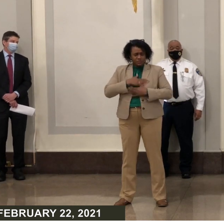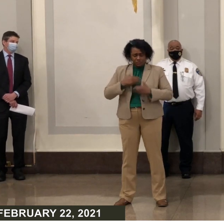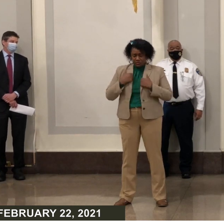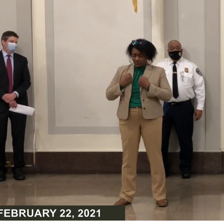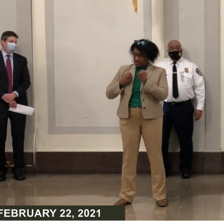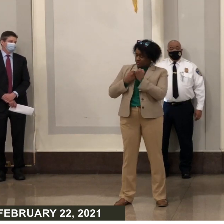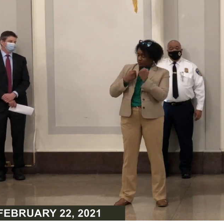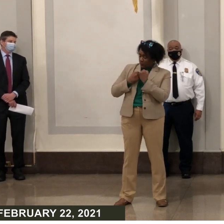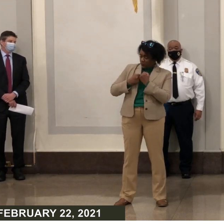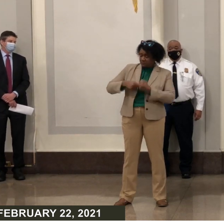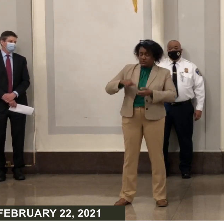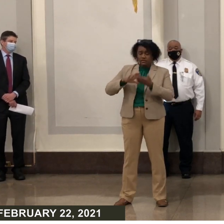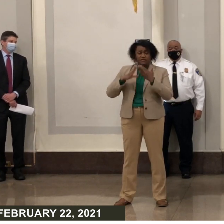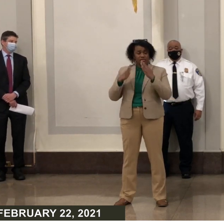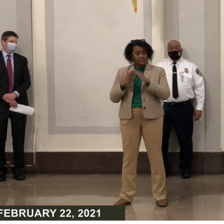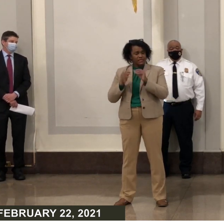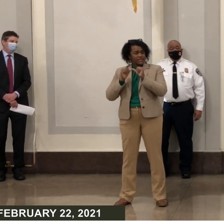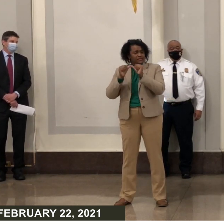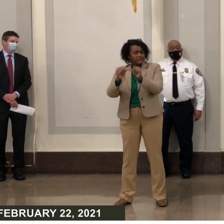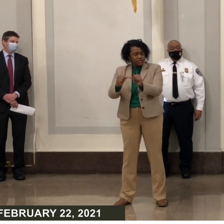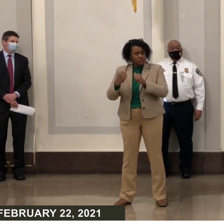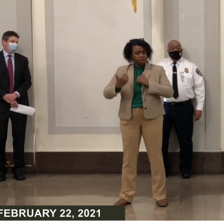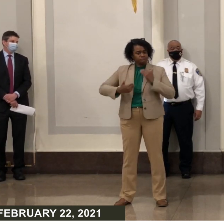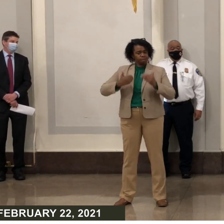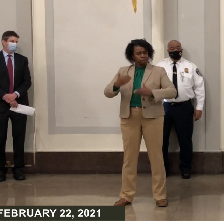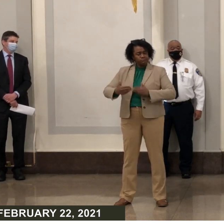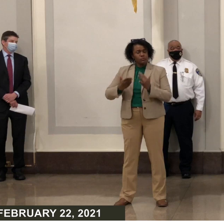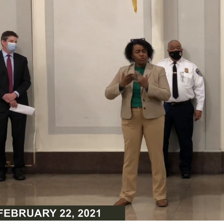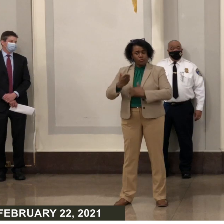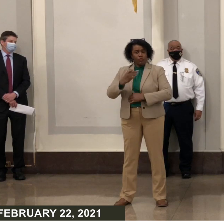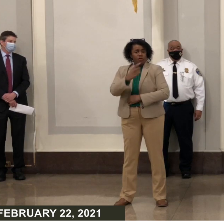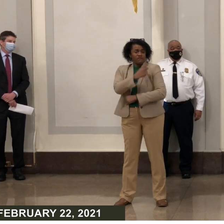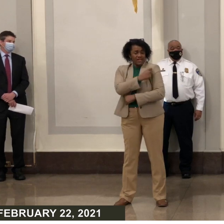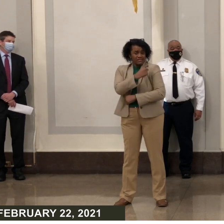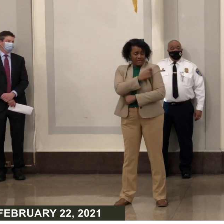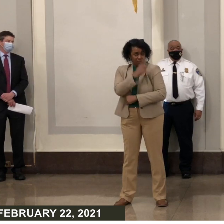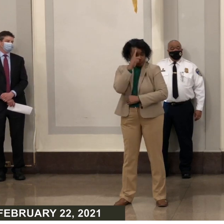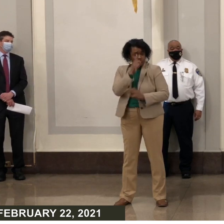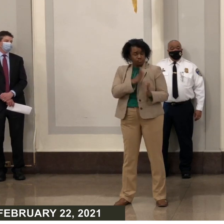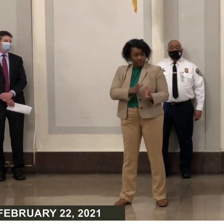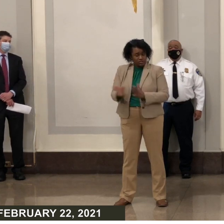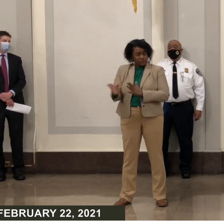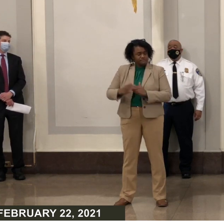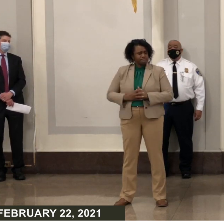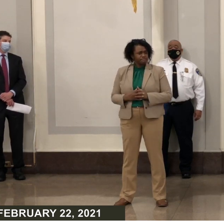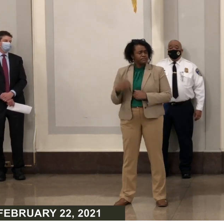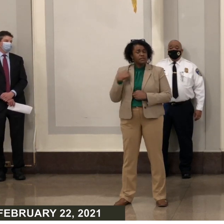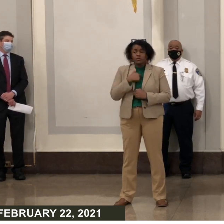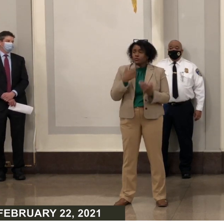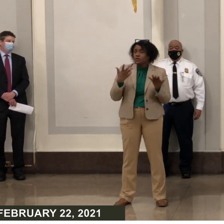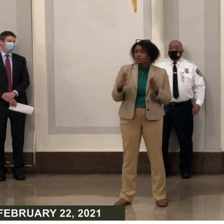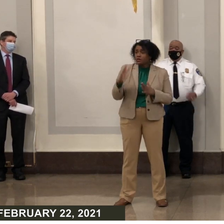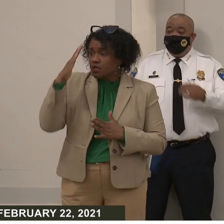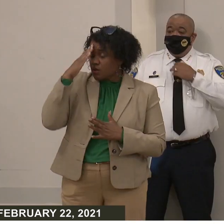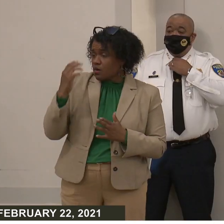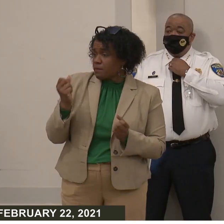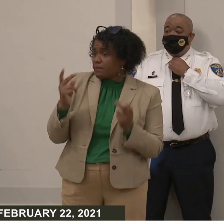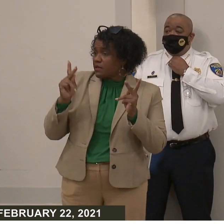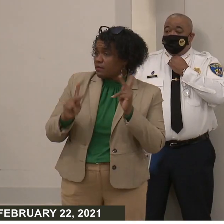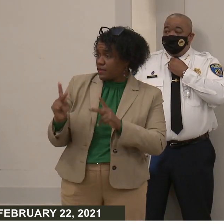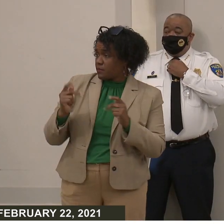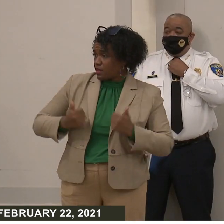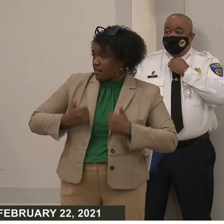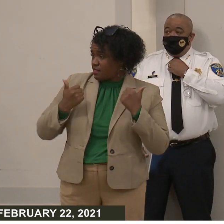support as the city continues to move through our vaccination strategy. And we know that although many of our residents have